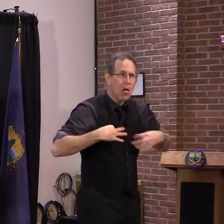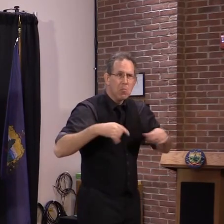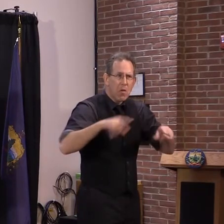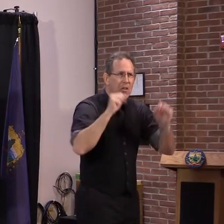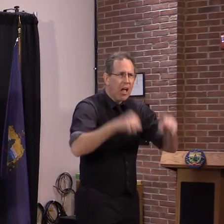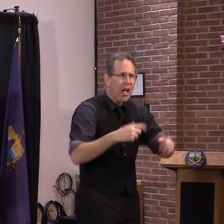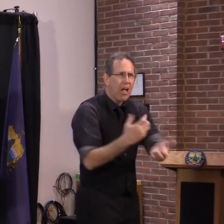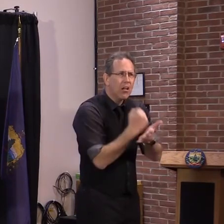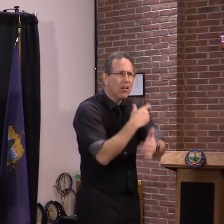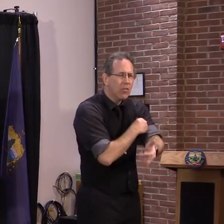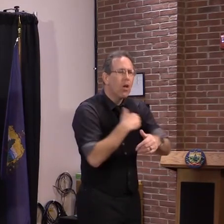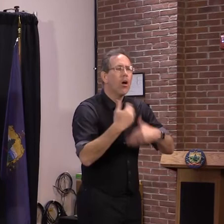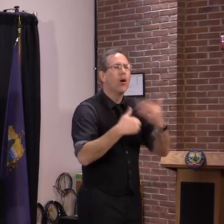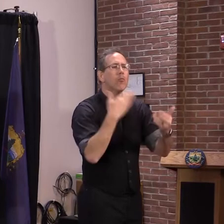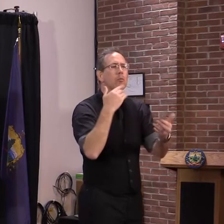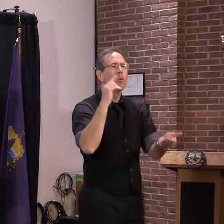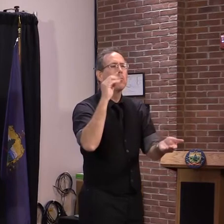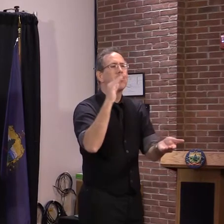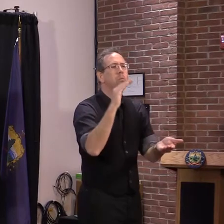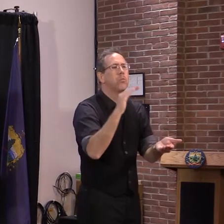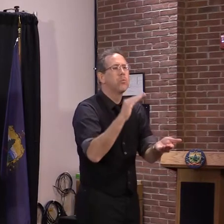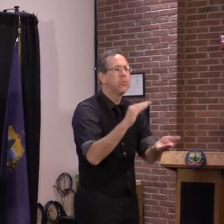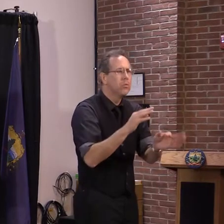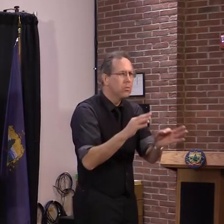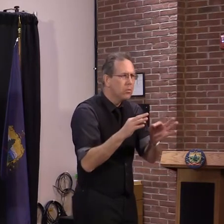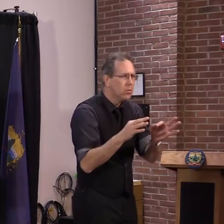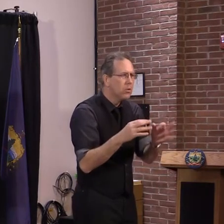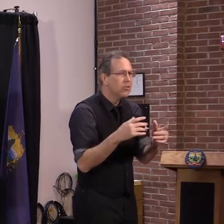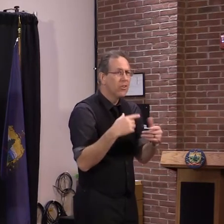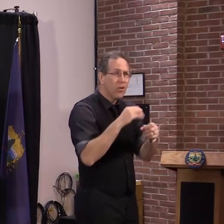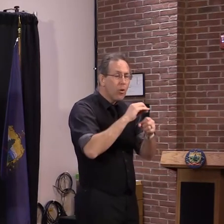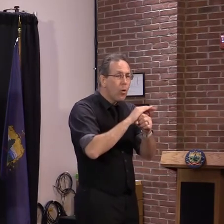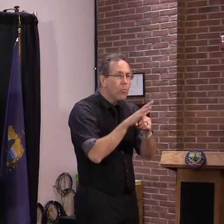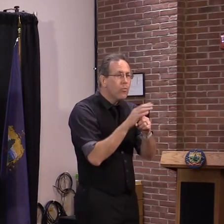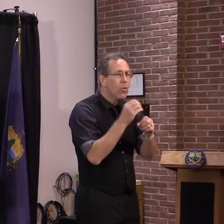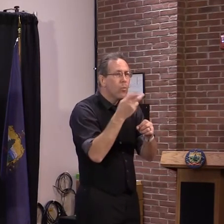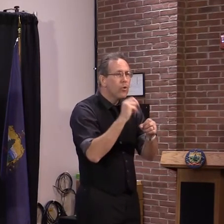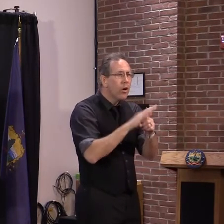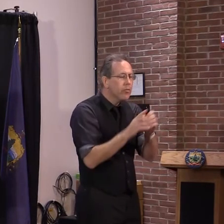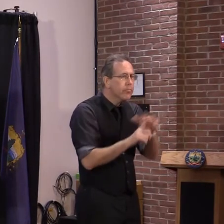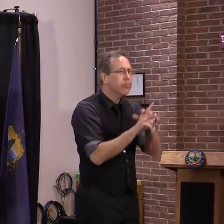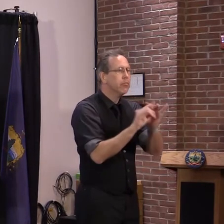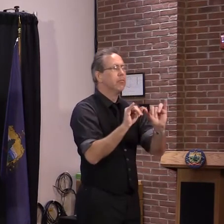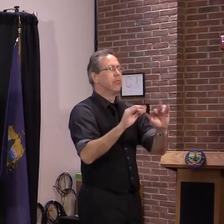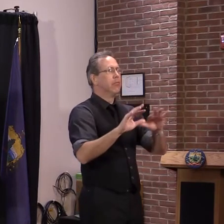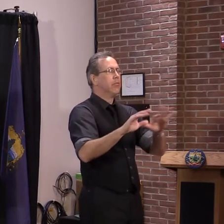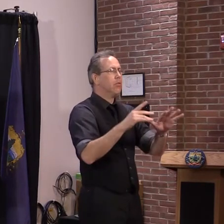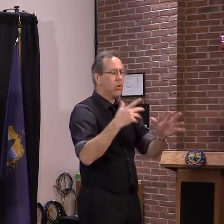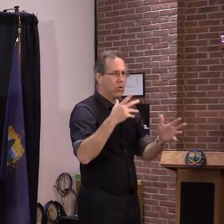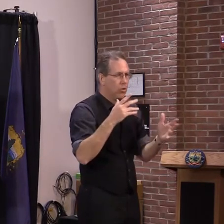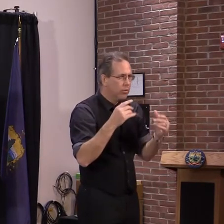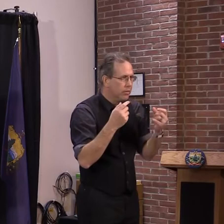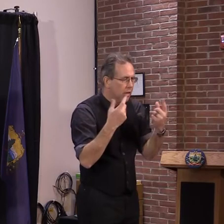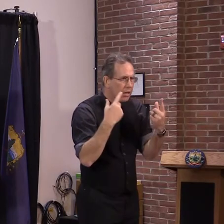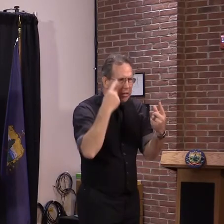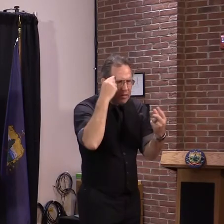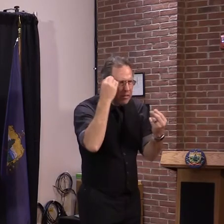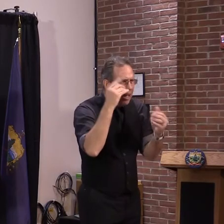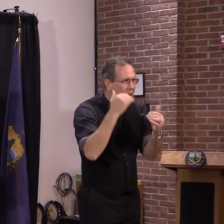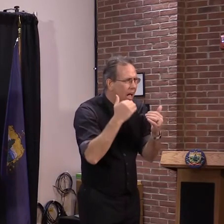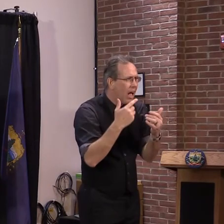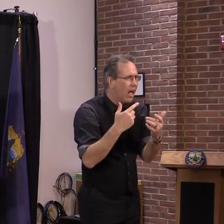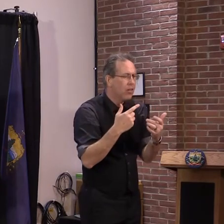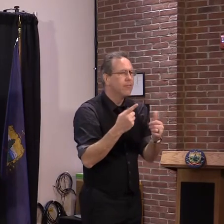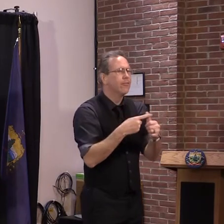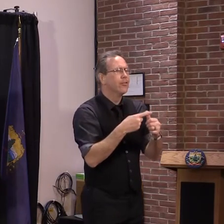and downs in Delta and Omicron. As you know, Vermont's the national leader, one of the national leaders in 5 through 11 vaccination,